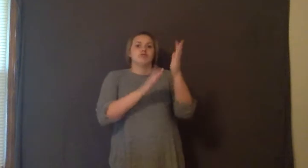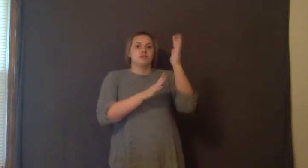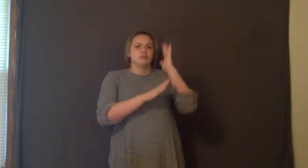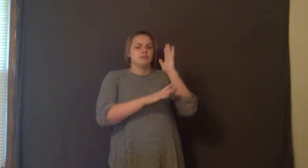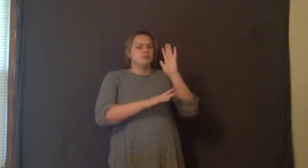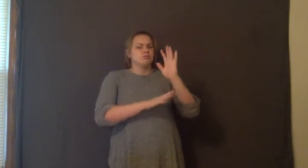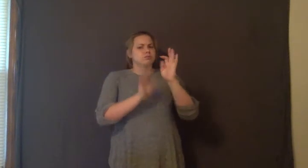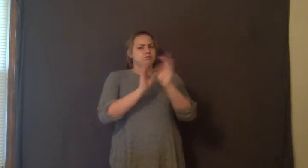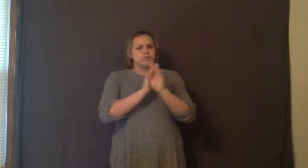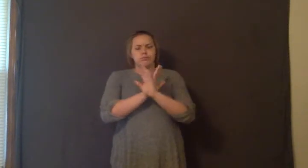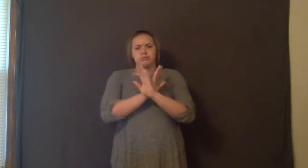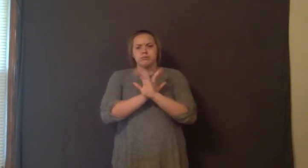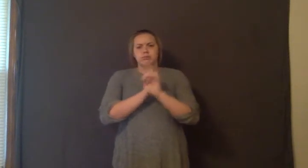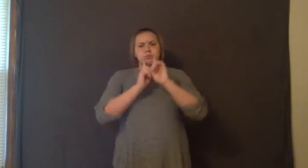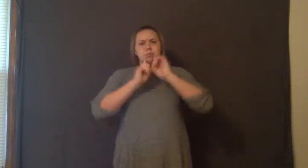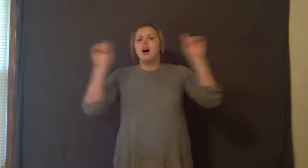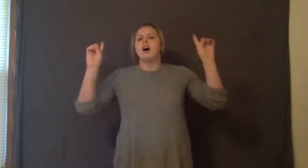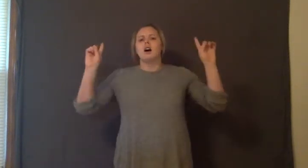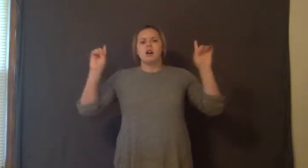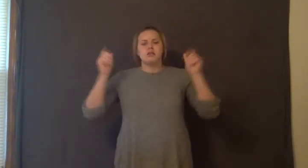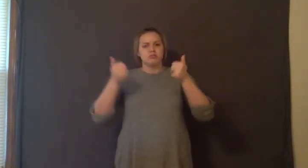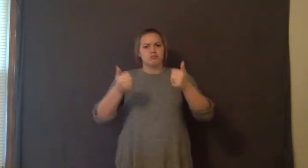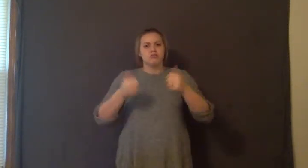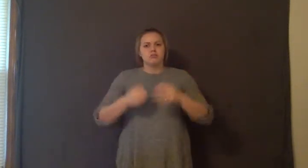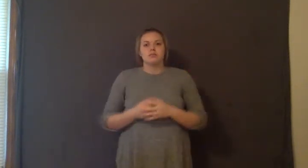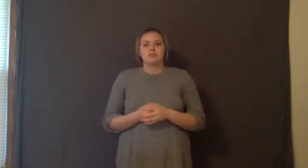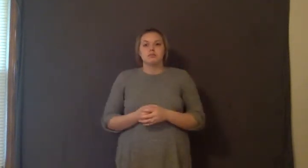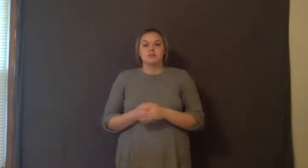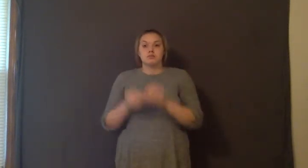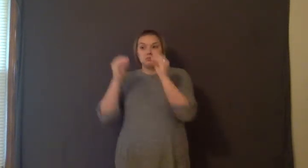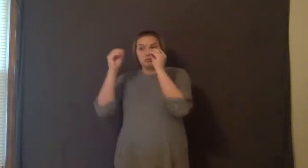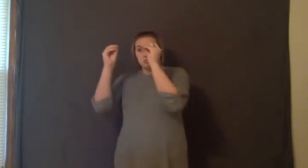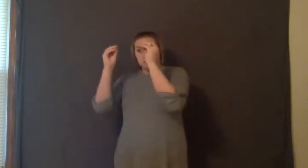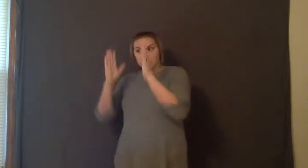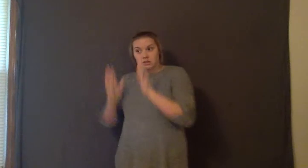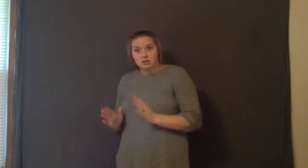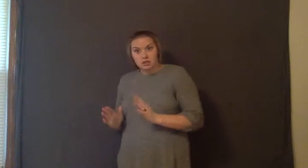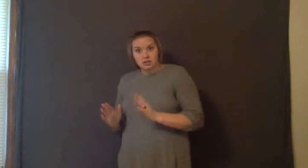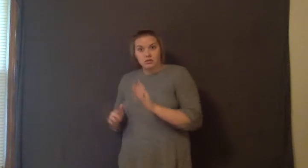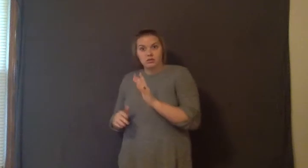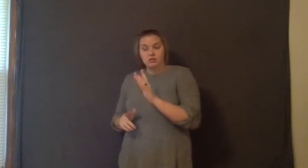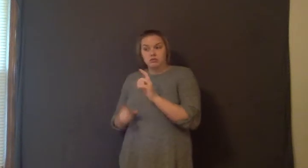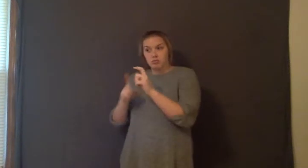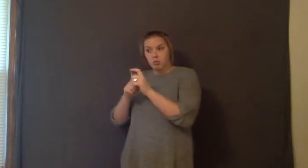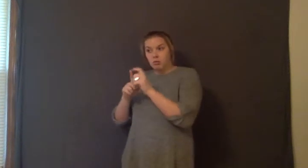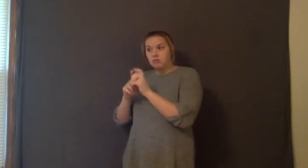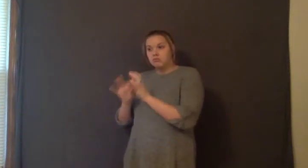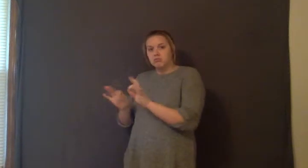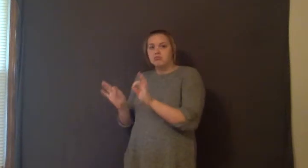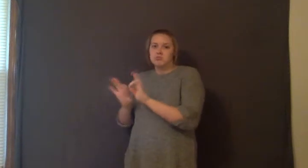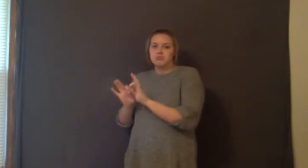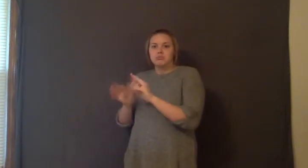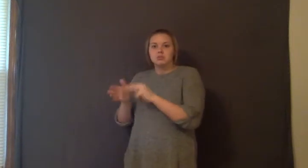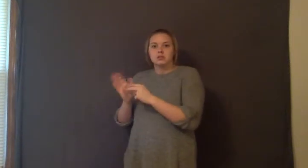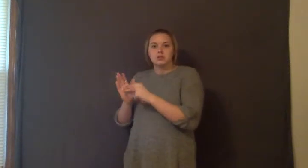that if you're a teacher, your words can be meaningful, but if you're a compassionate teacher, they can be especially meaningful. If you're a doctor, you can do some